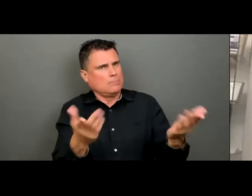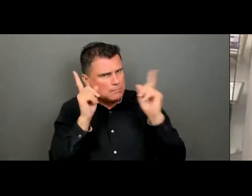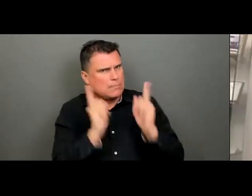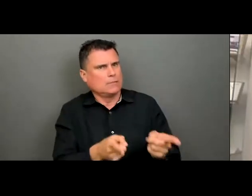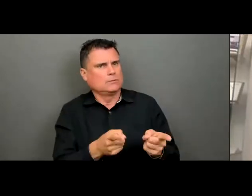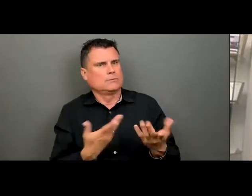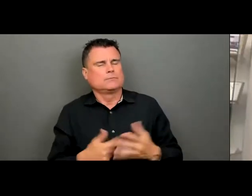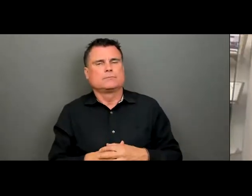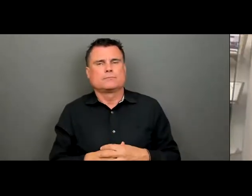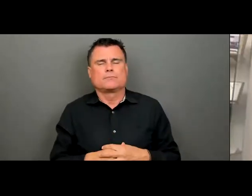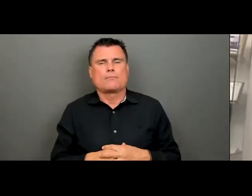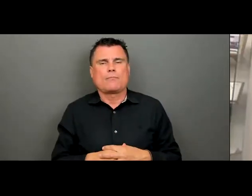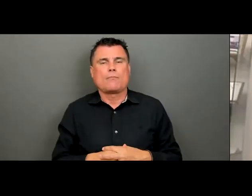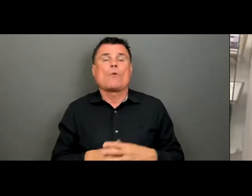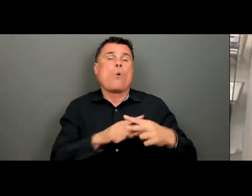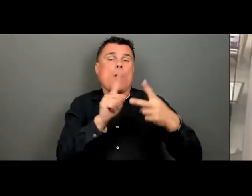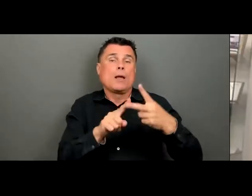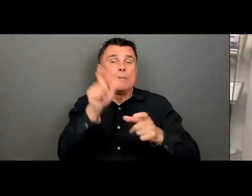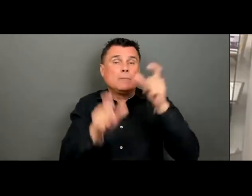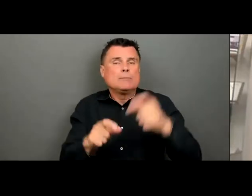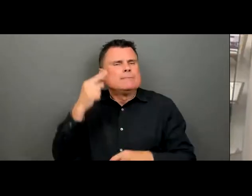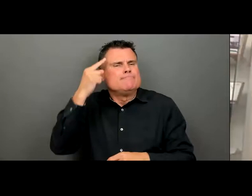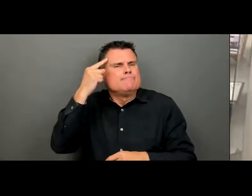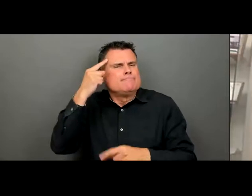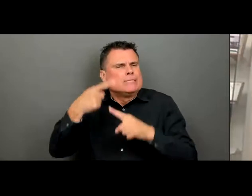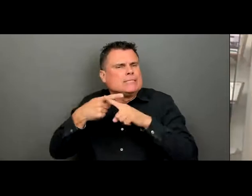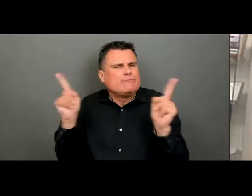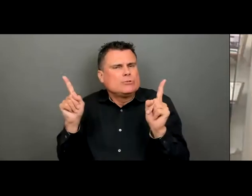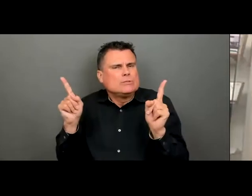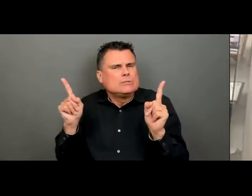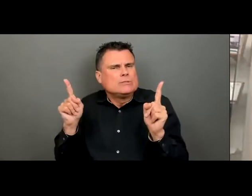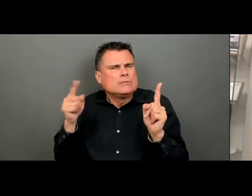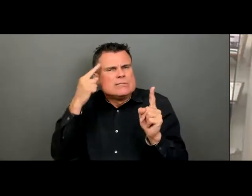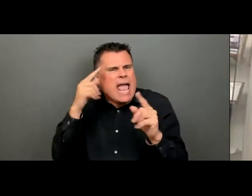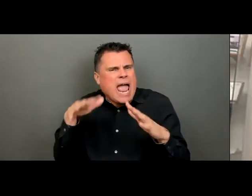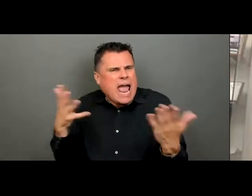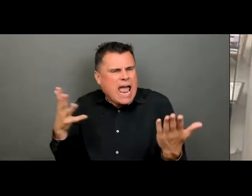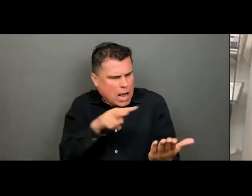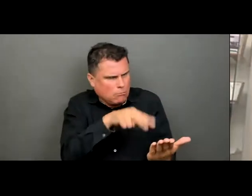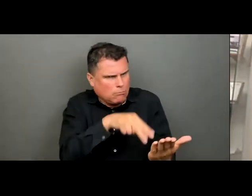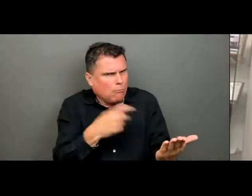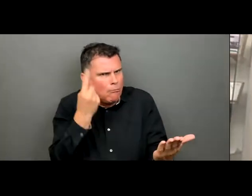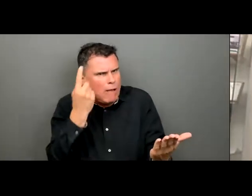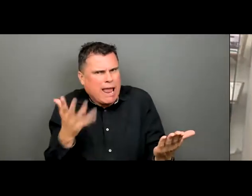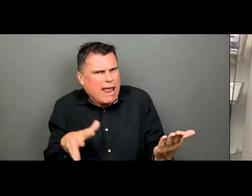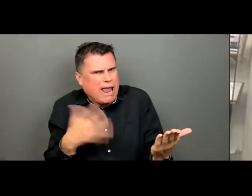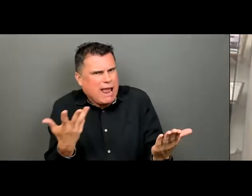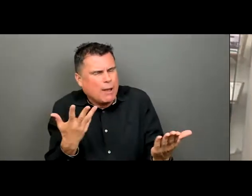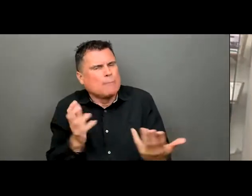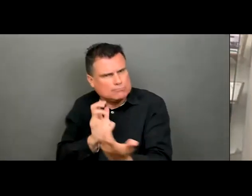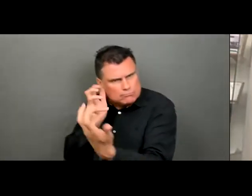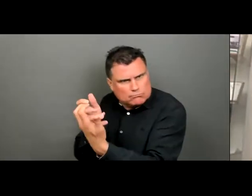intellectual disabilities. So we have to make all these early warning systems accessible. Plus, during the